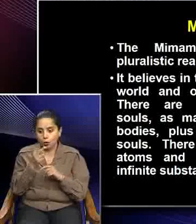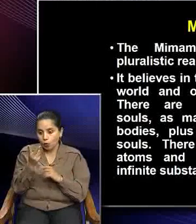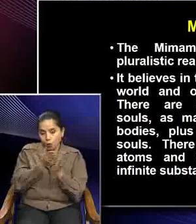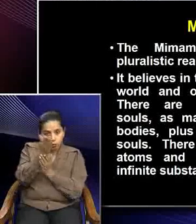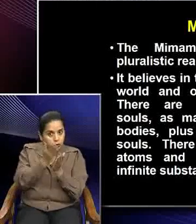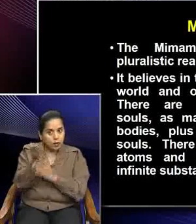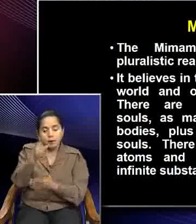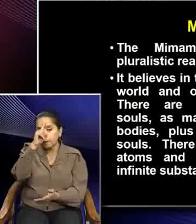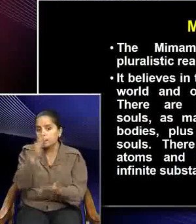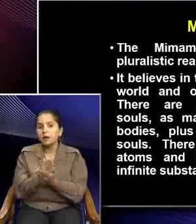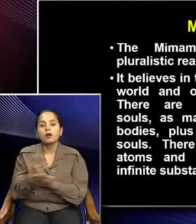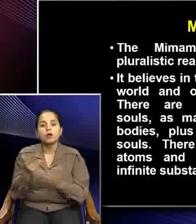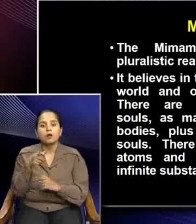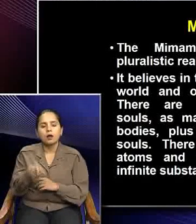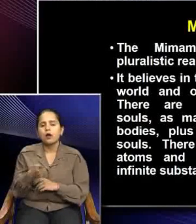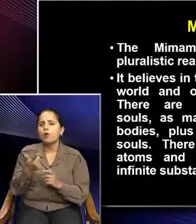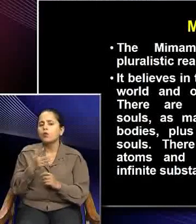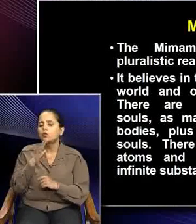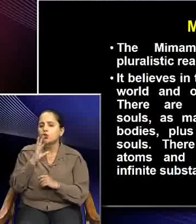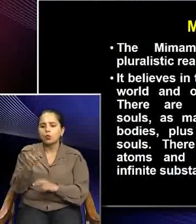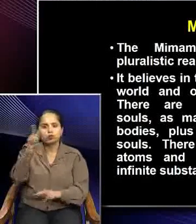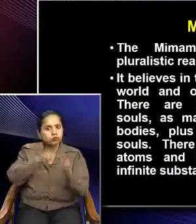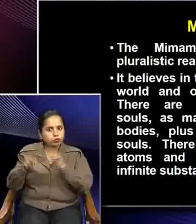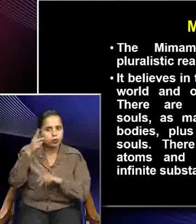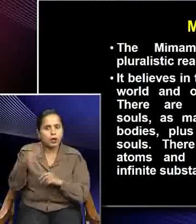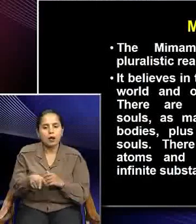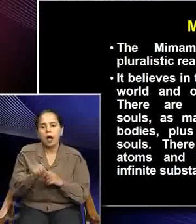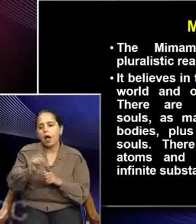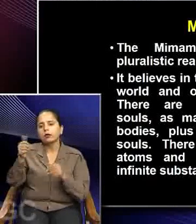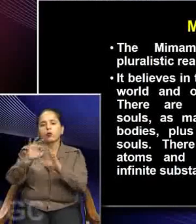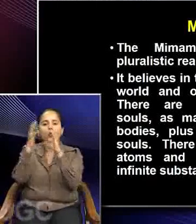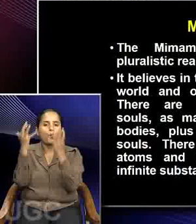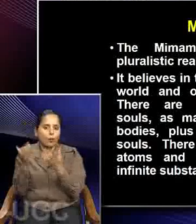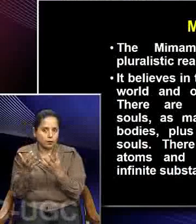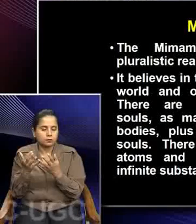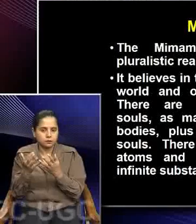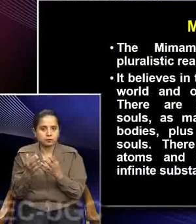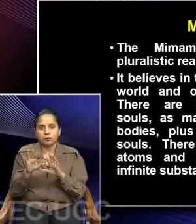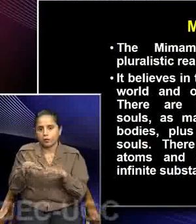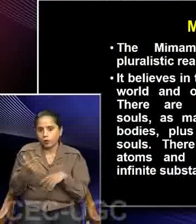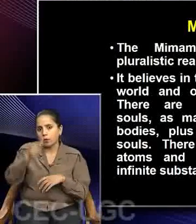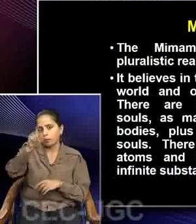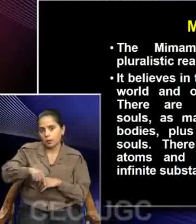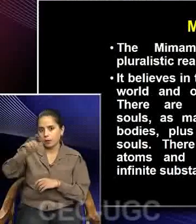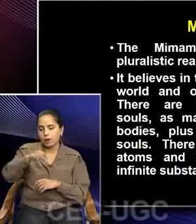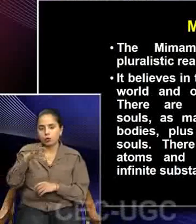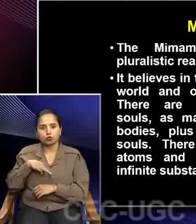It believes in the reality of external world and of individual